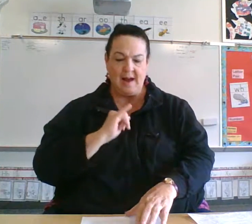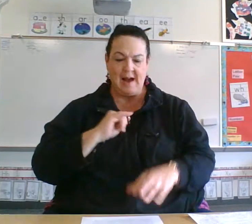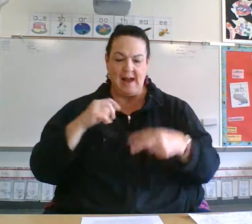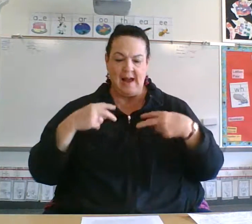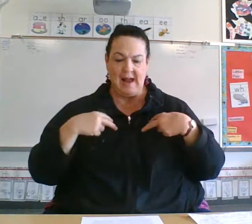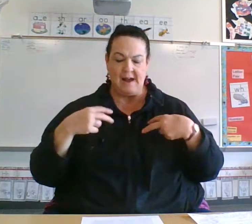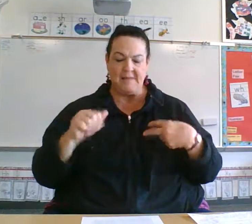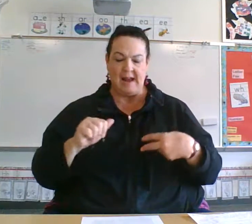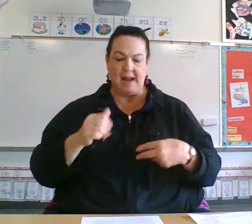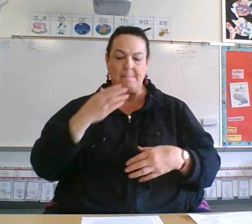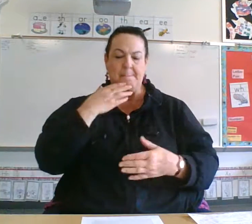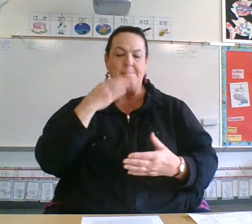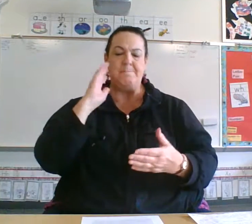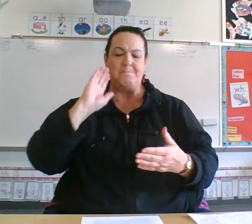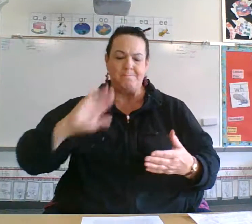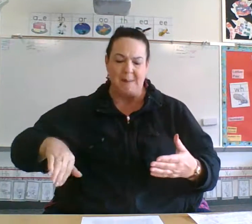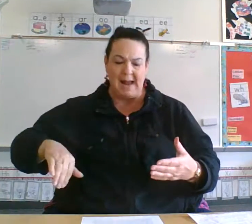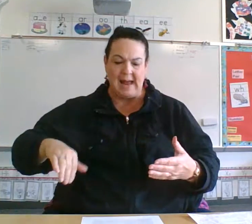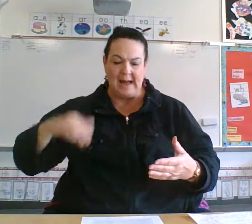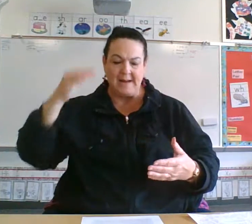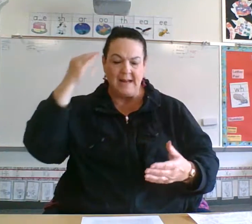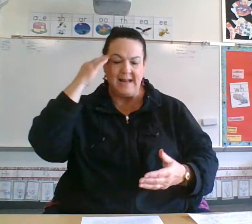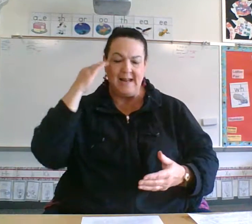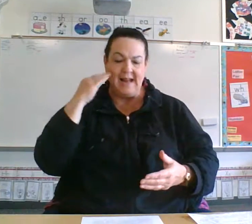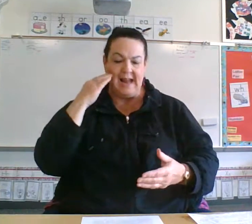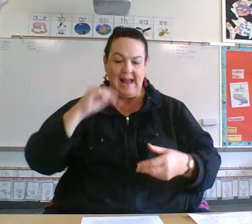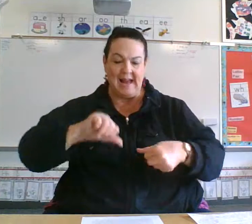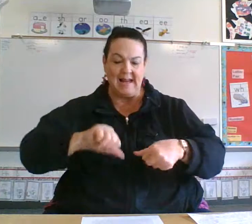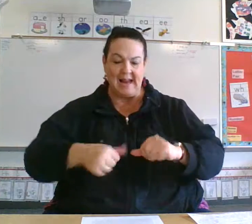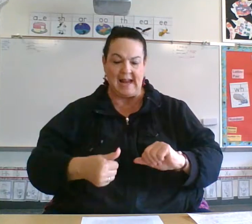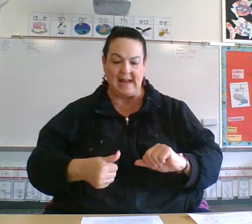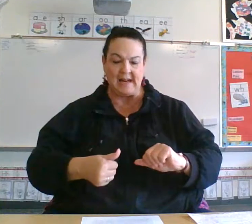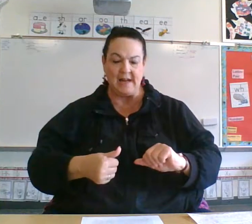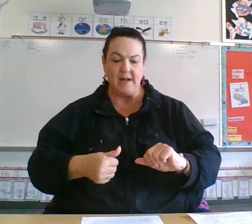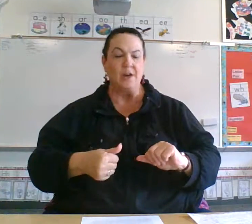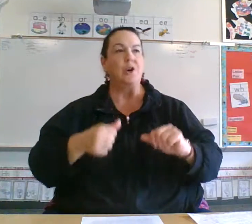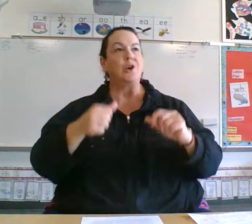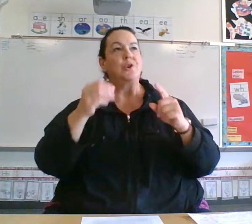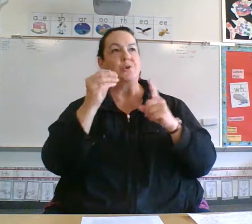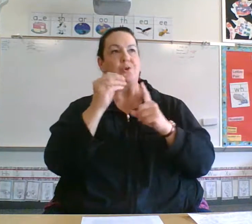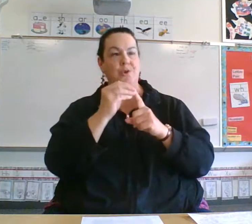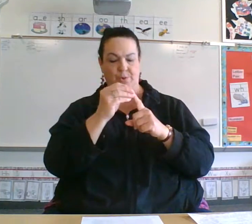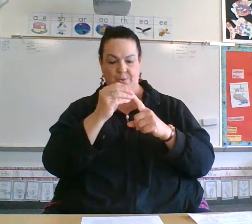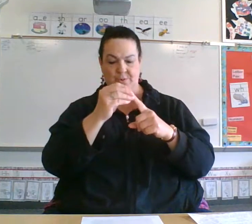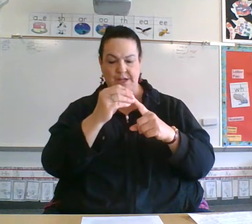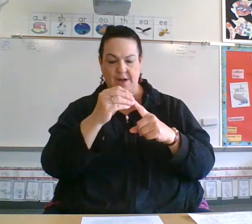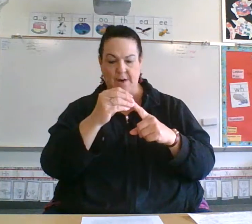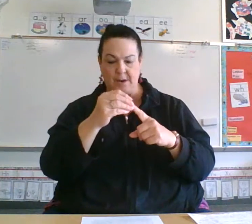I have a bad headache too, T-O-O.